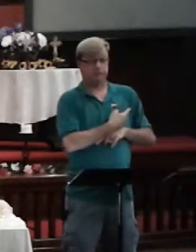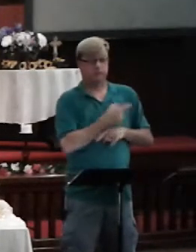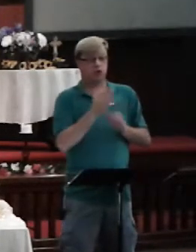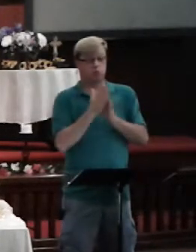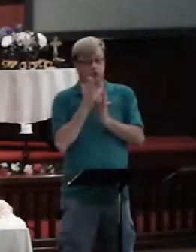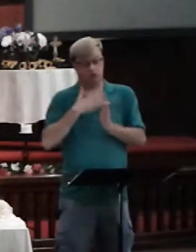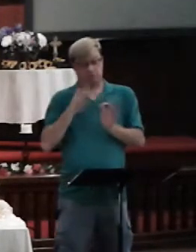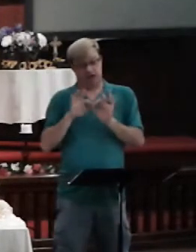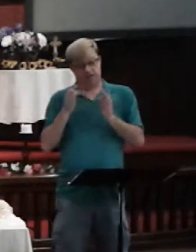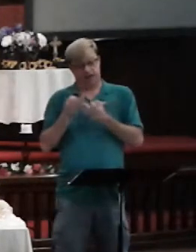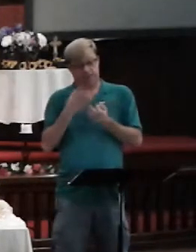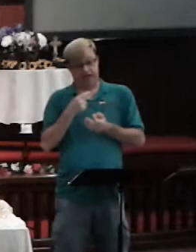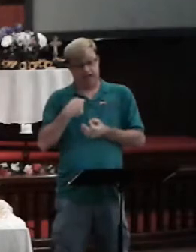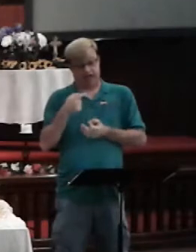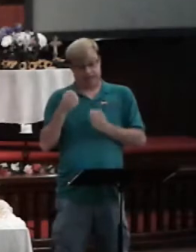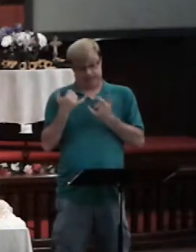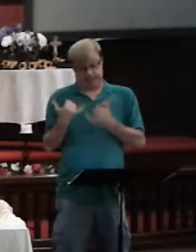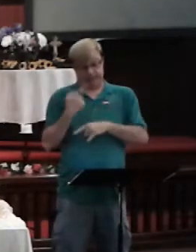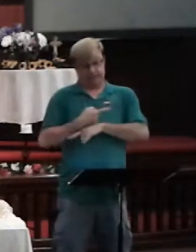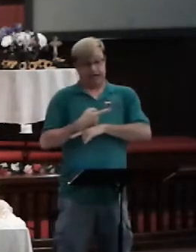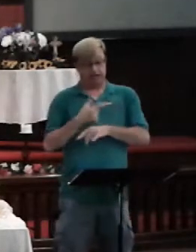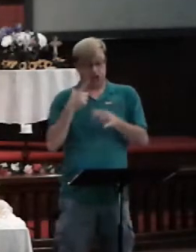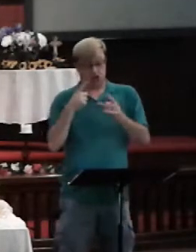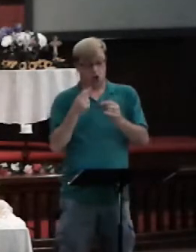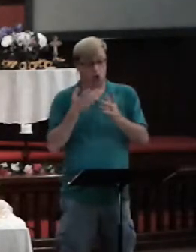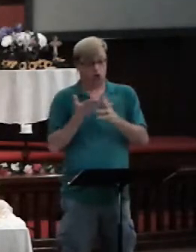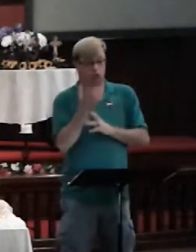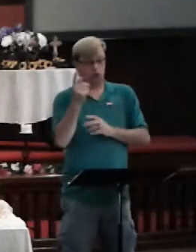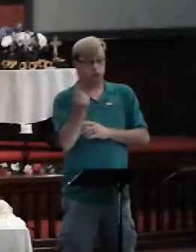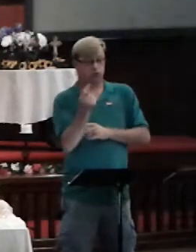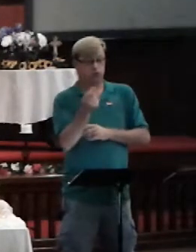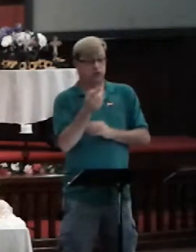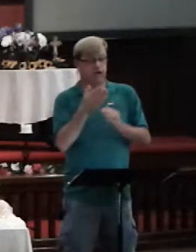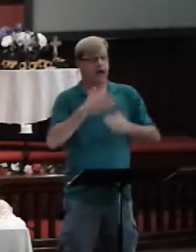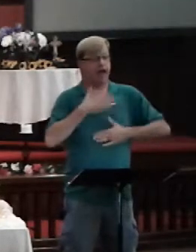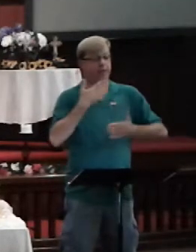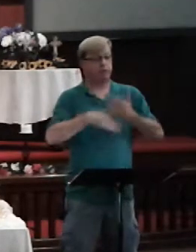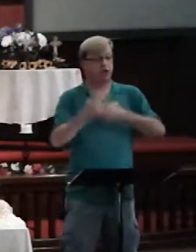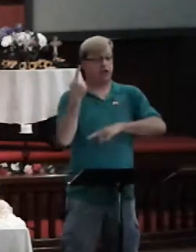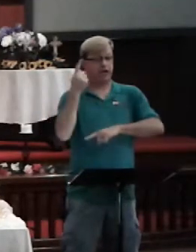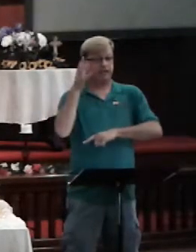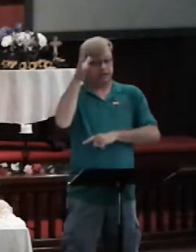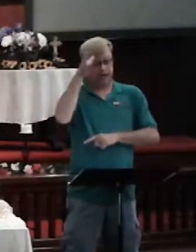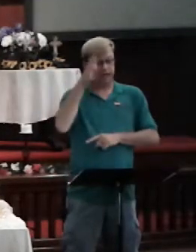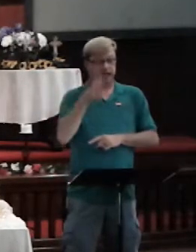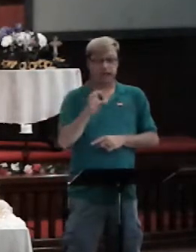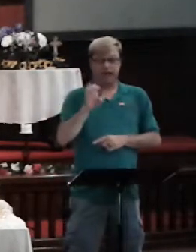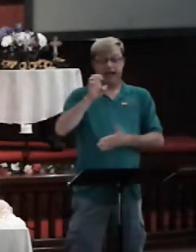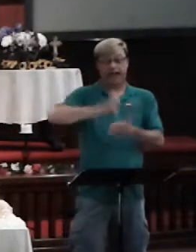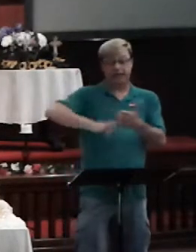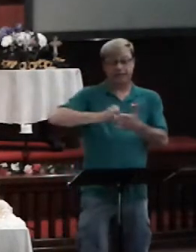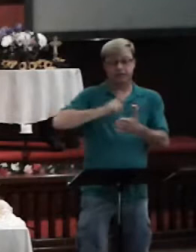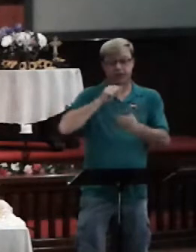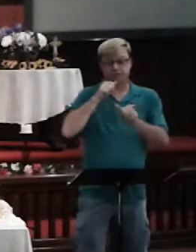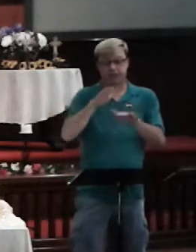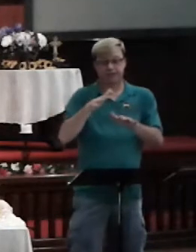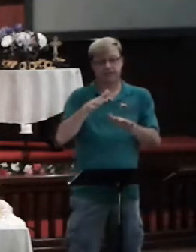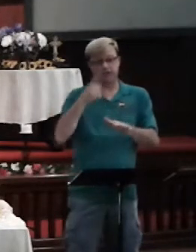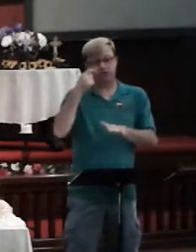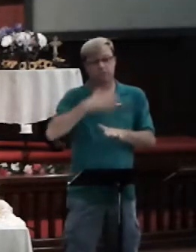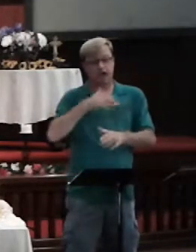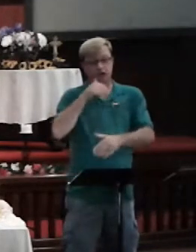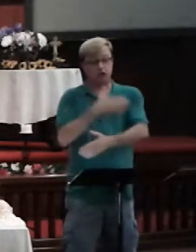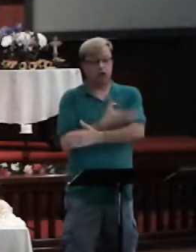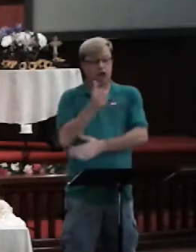Prayer for my family and I today and be able to make it through Tuesday. Happy birthday, Daddy. Elizabeth, blessings and prayer for my daughter